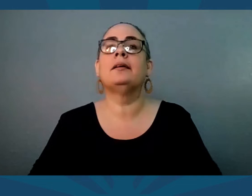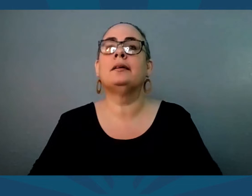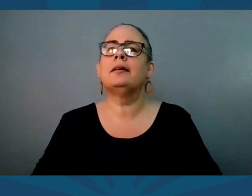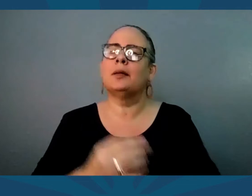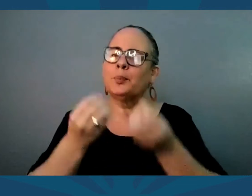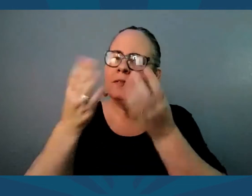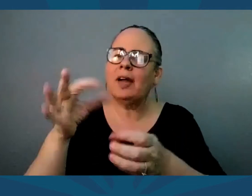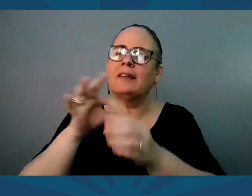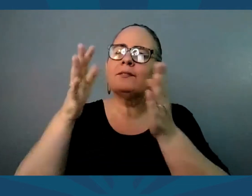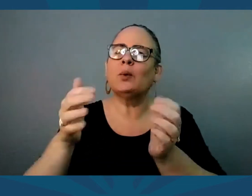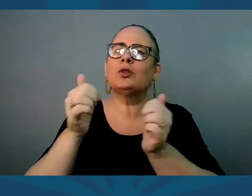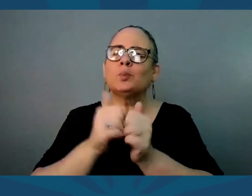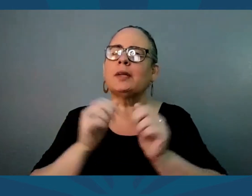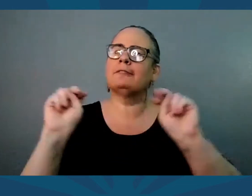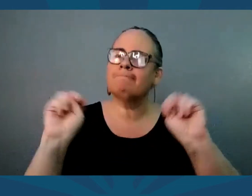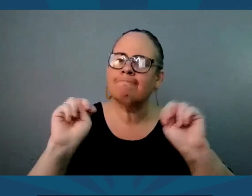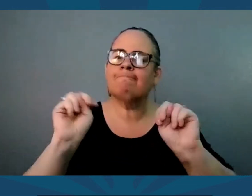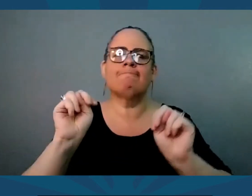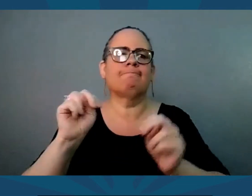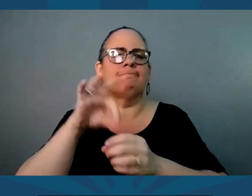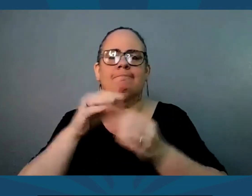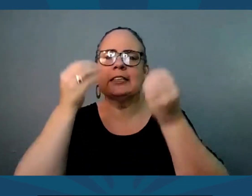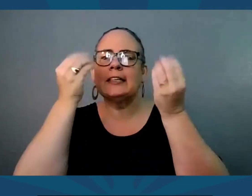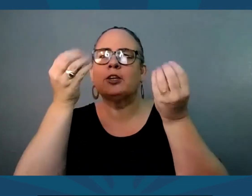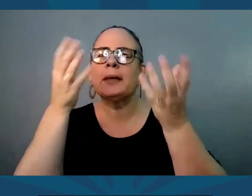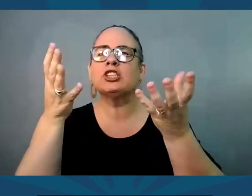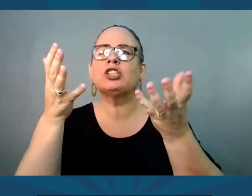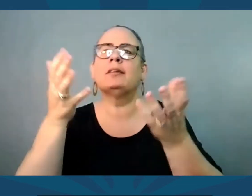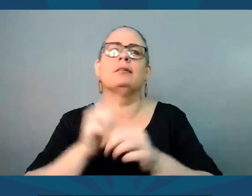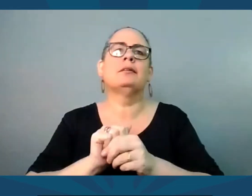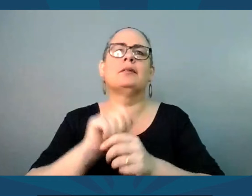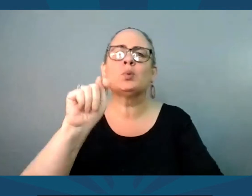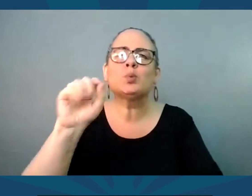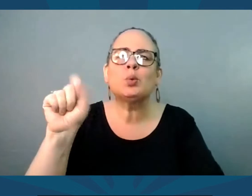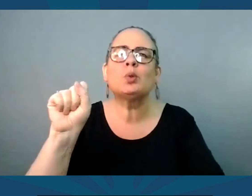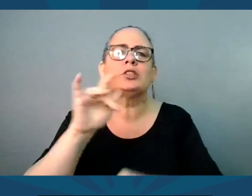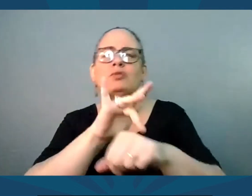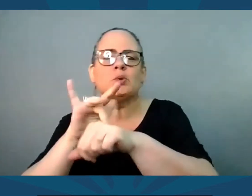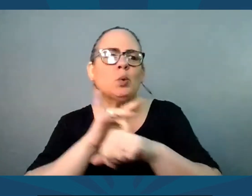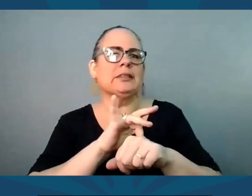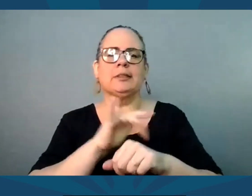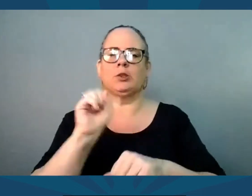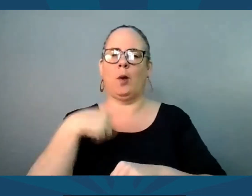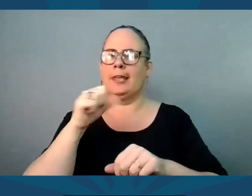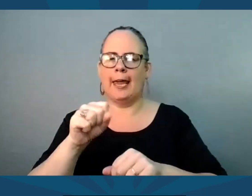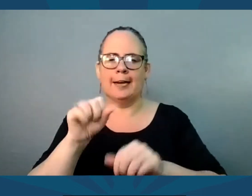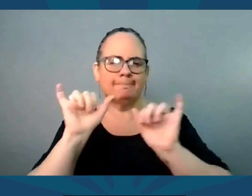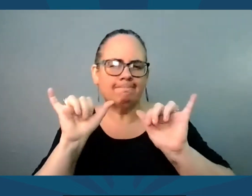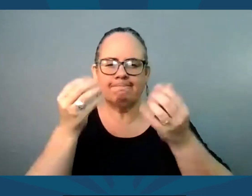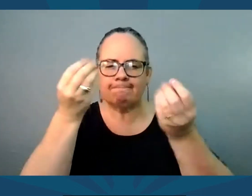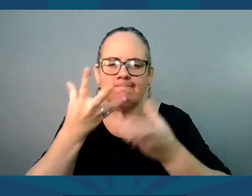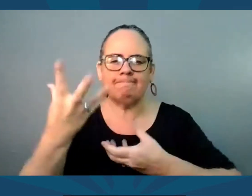Number 1, voter education. We provide voters with nonpartisan election information, tools,